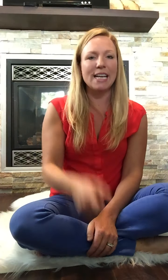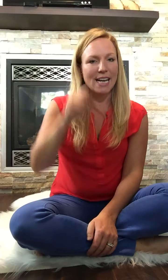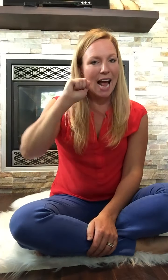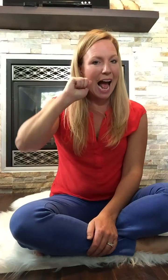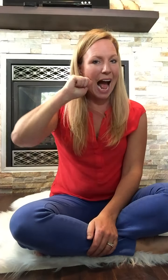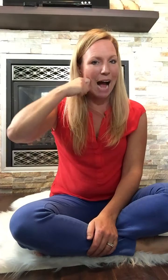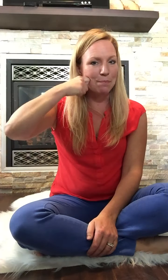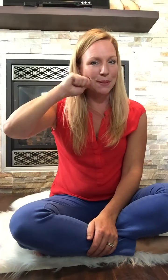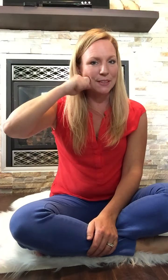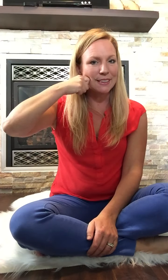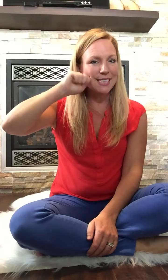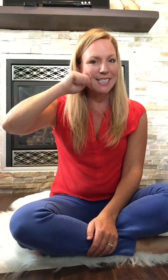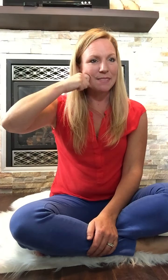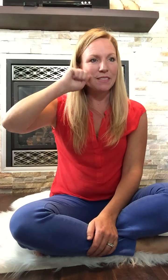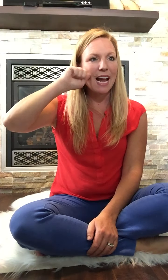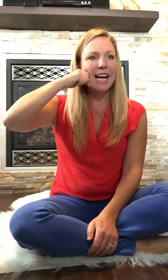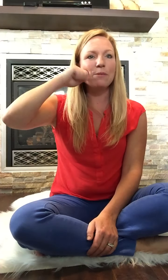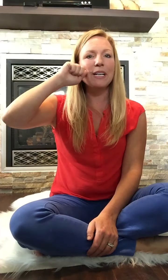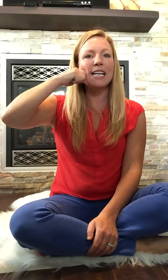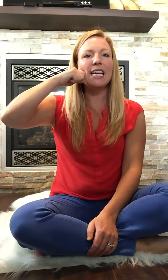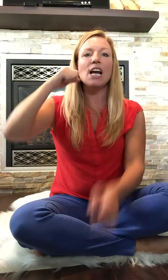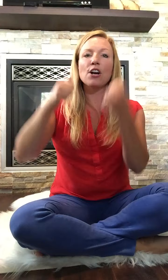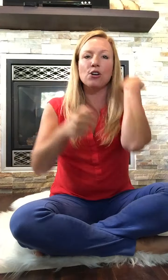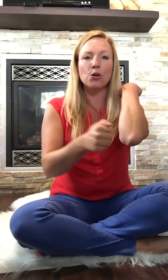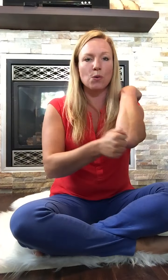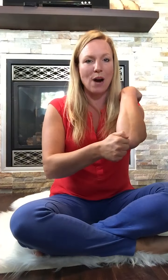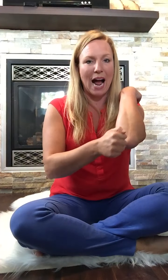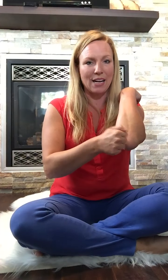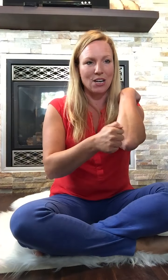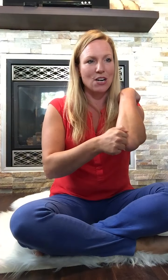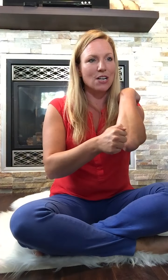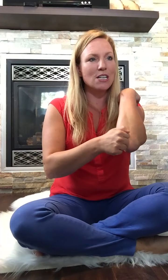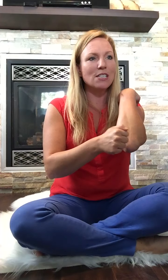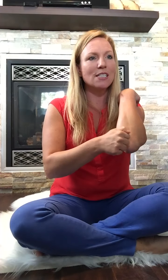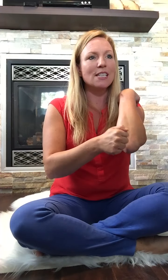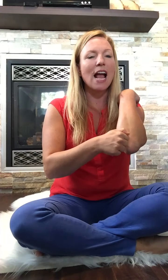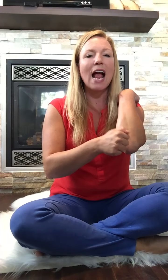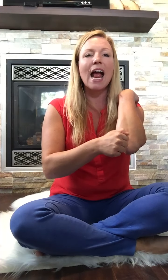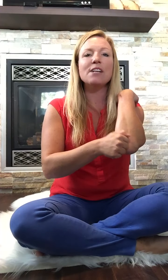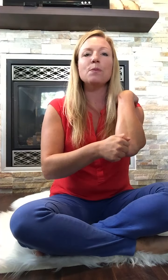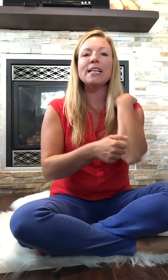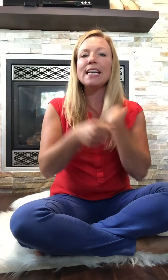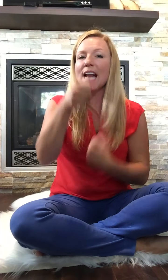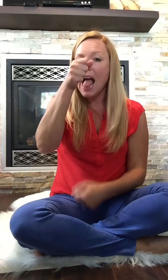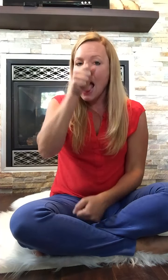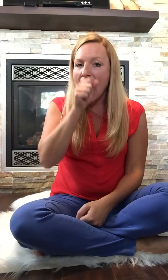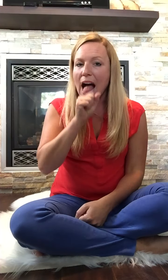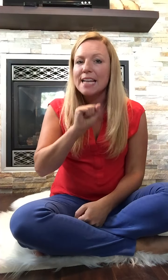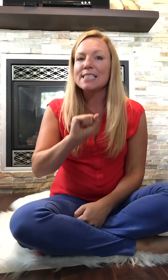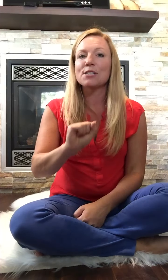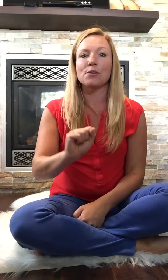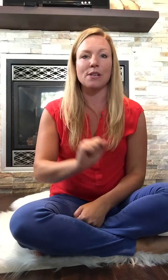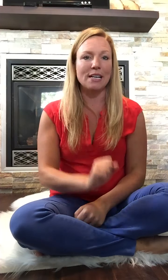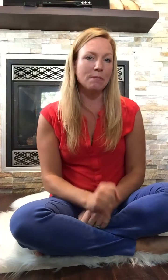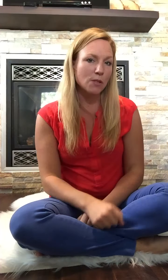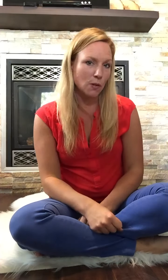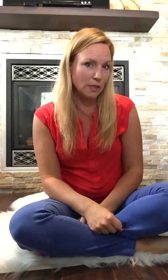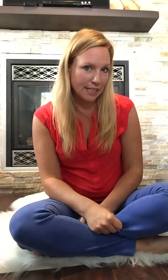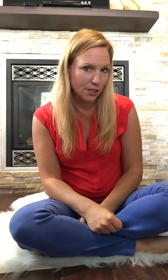need apples, and we need crackers, and we need ice cream. So you lick your